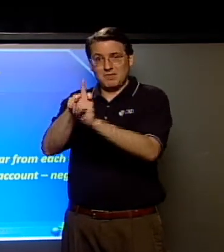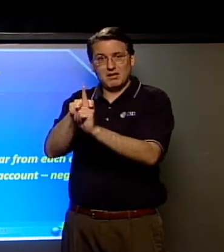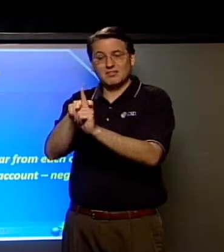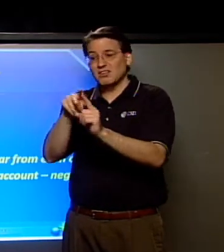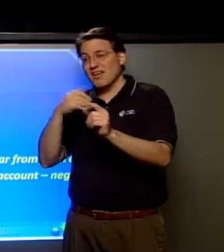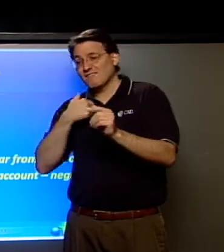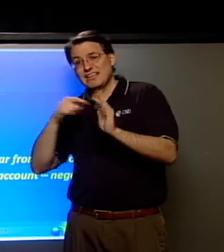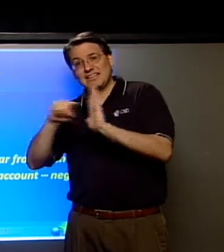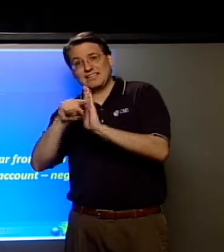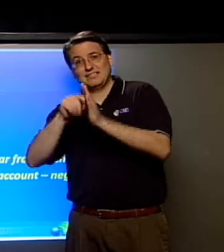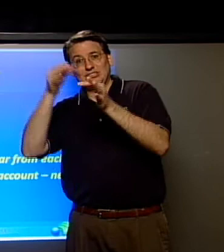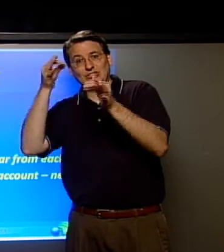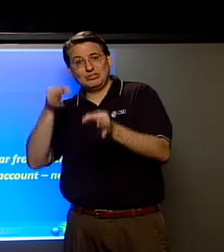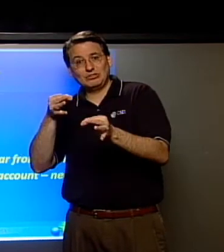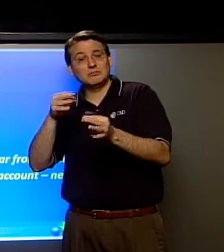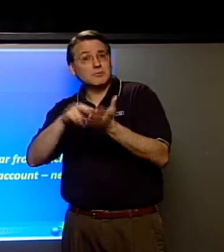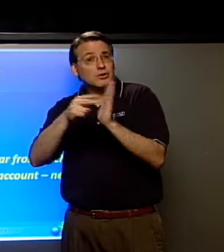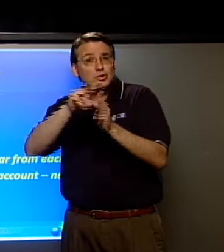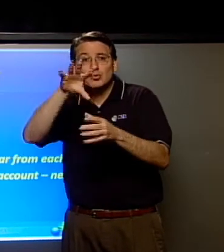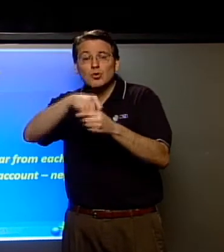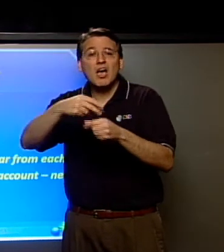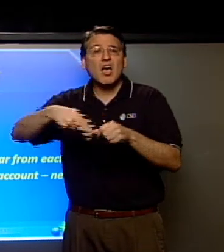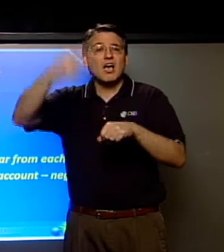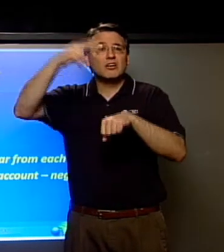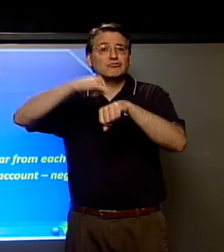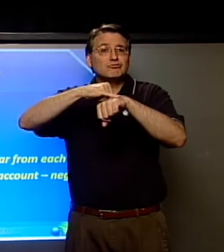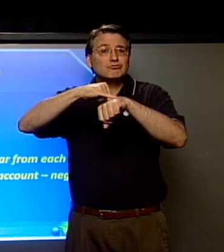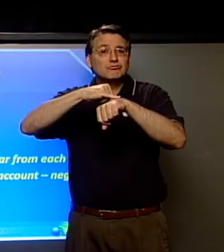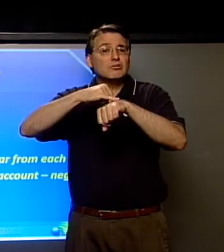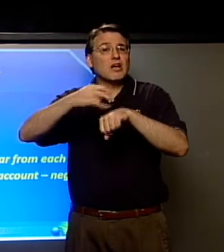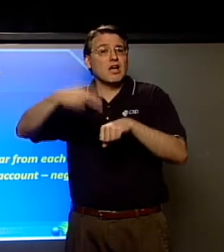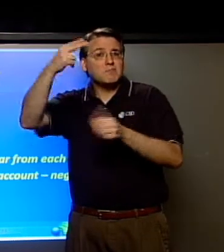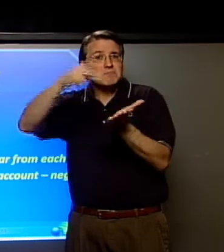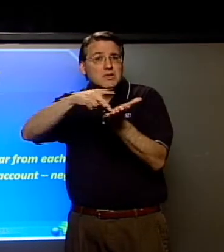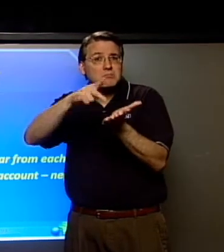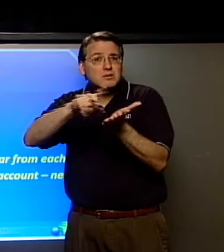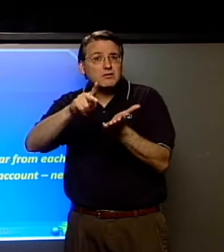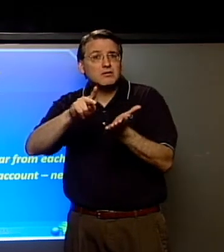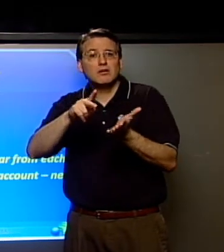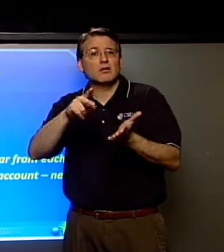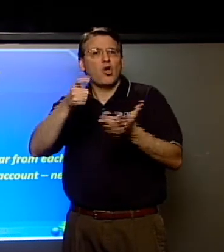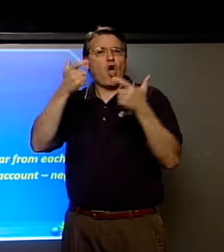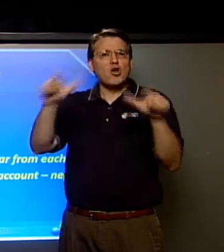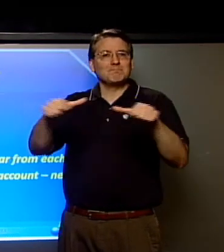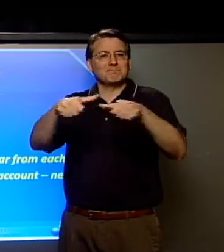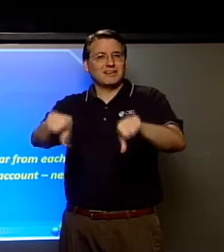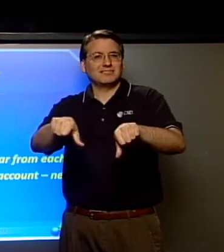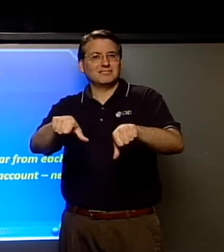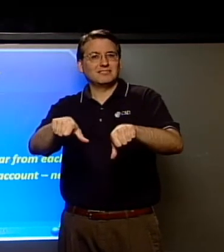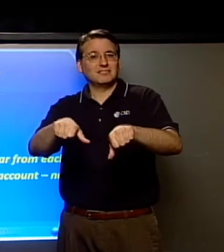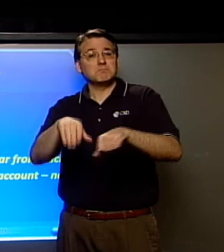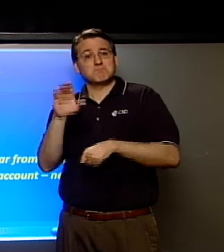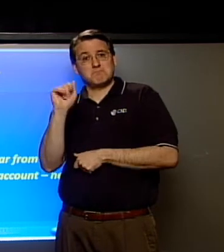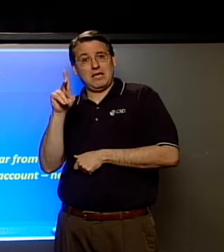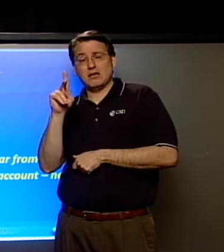your application, then that's called a negative decision. Anything negative decision would include higher